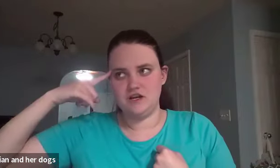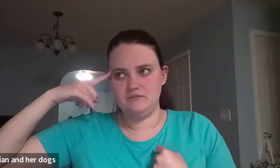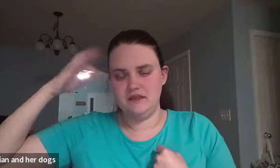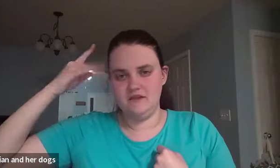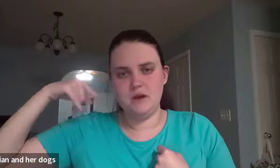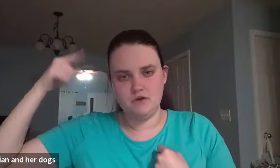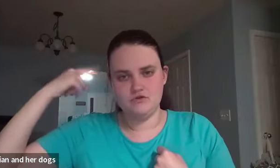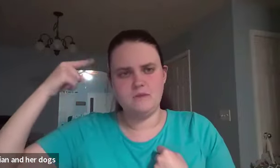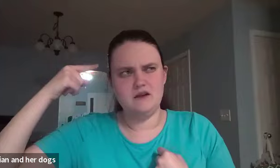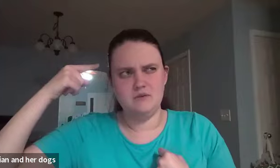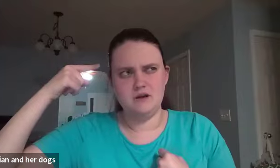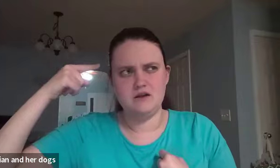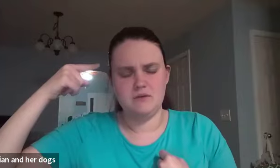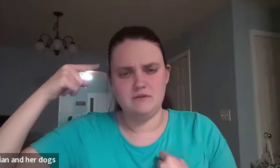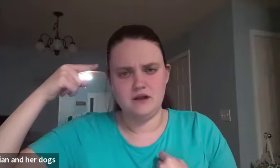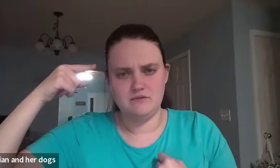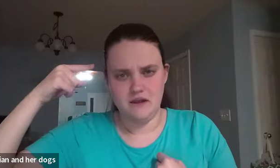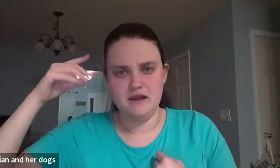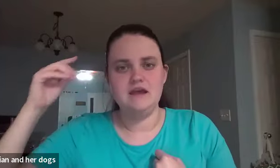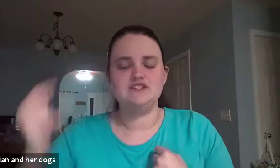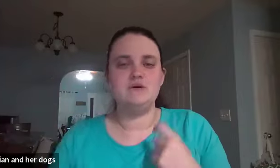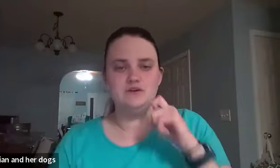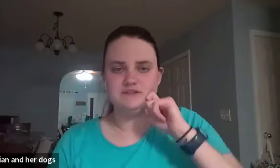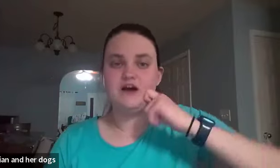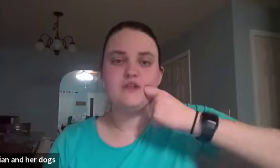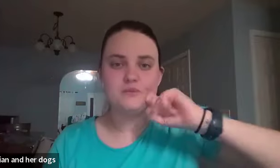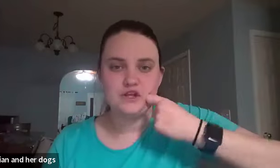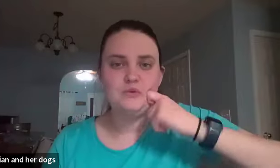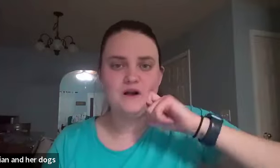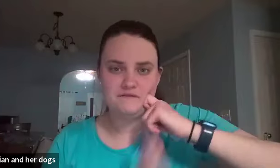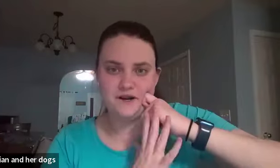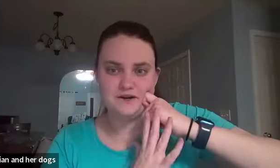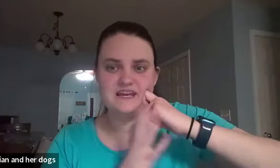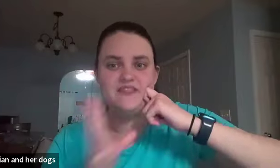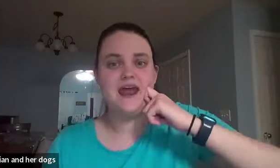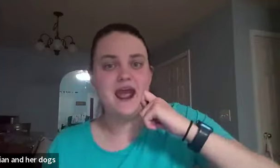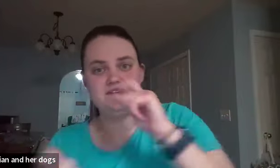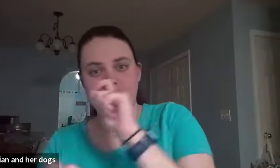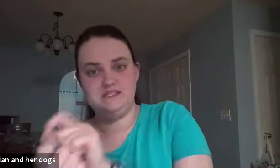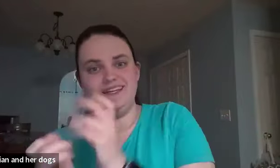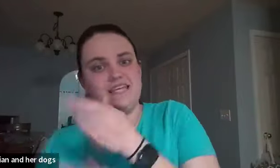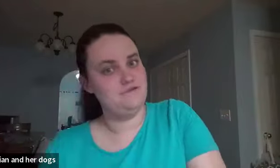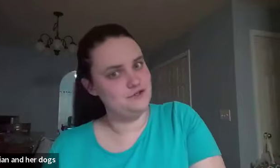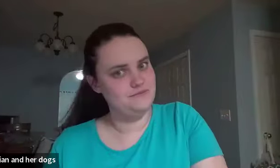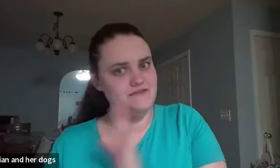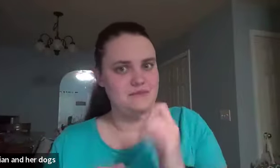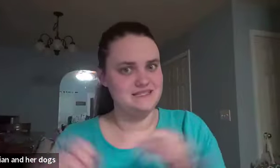going to, like, they might be going through the mind, okay, what kind of red, what kind of red? So you tell them what you want first and then add the specifics after, if that makes